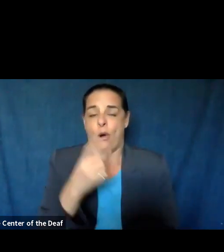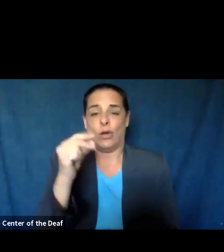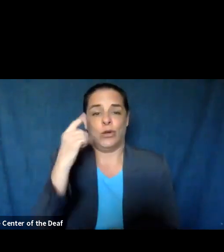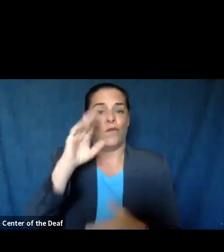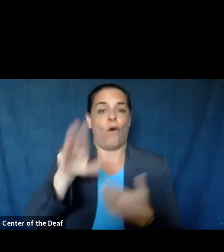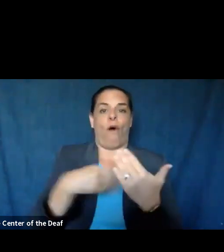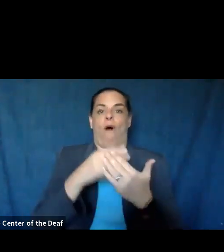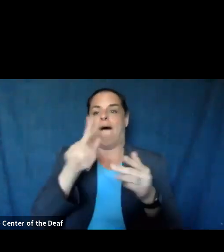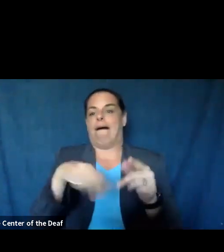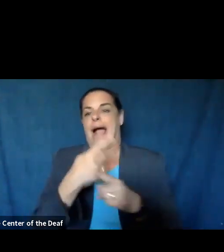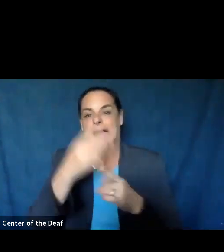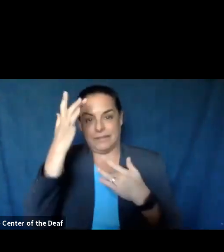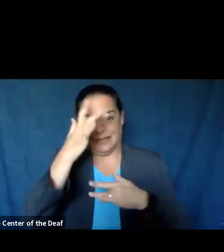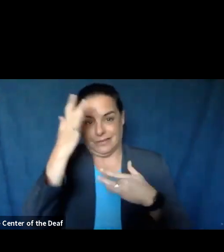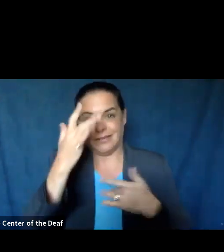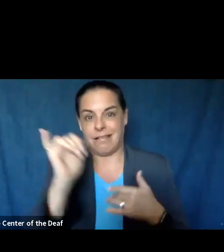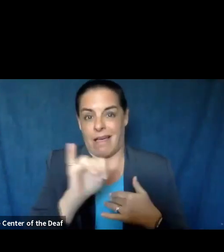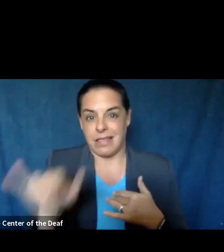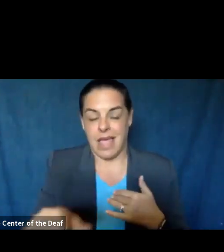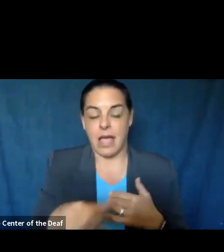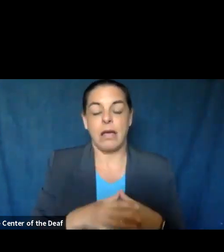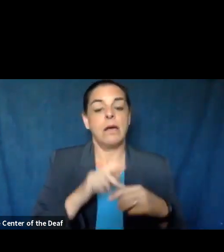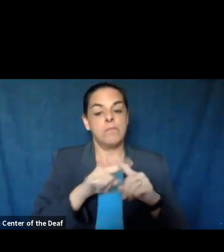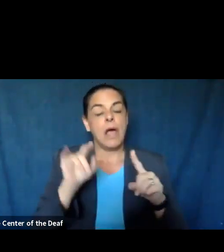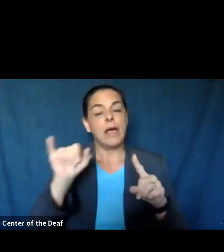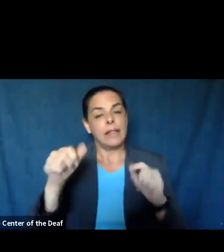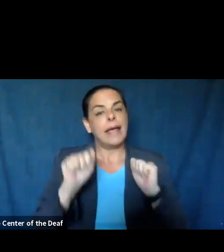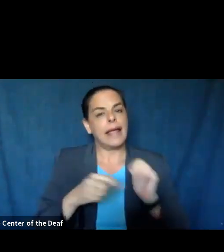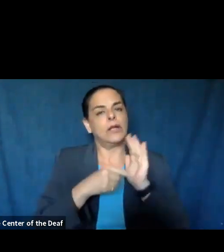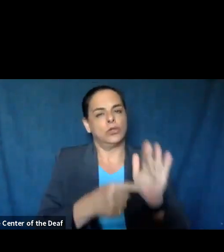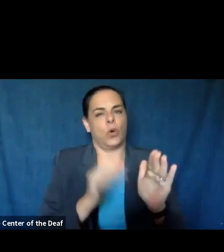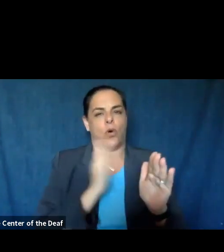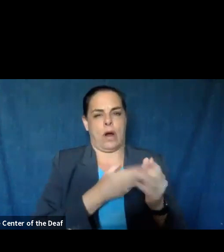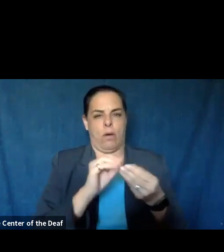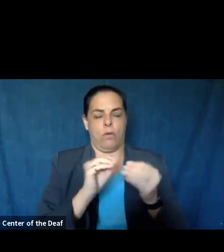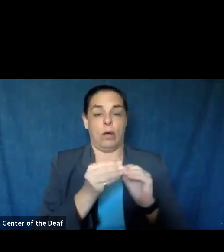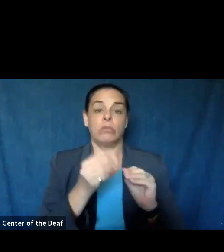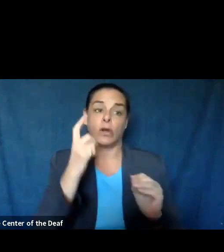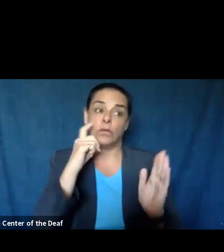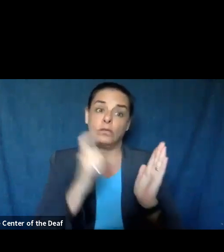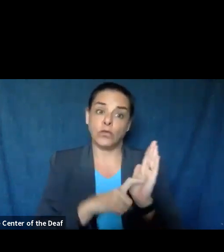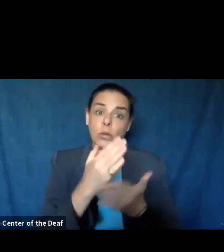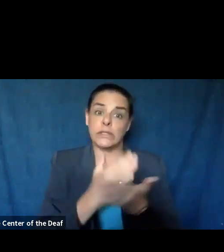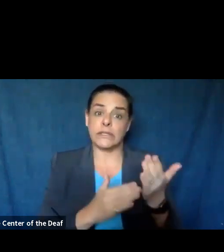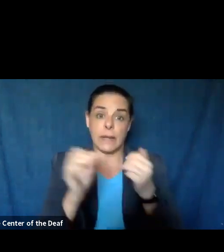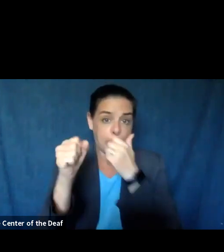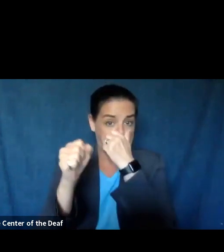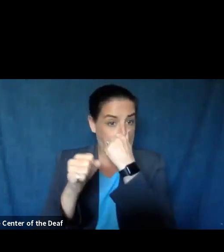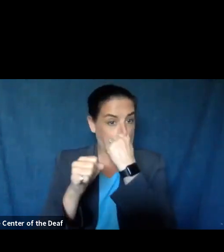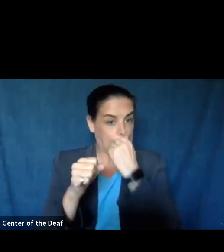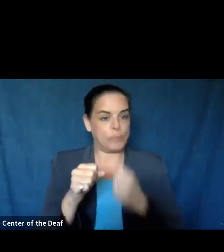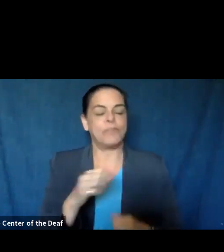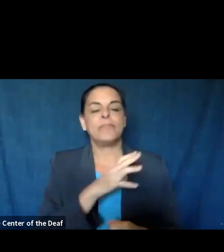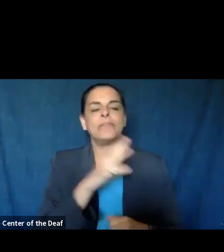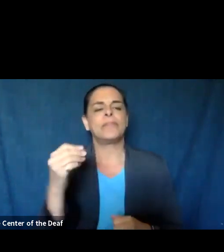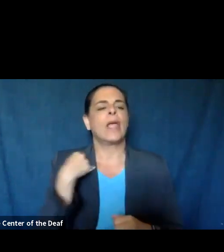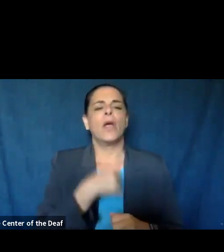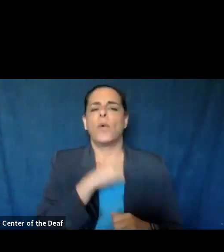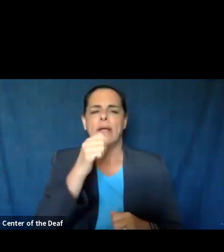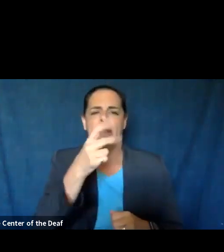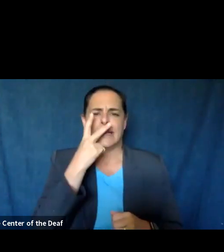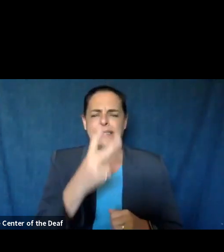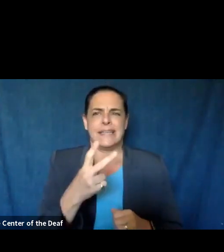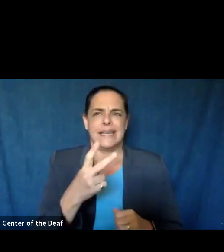all reportable diseases. But that can reflect in our numbers, and we have seen some of that. And then we're not seeing a